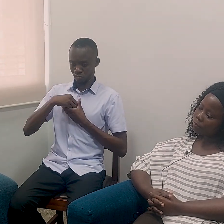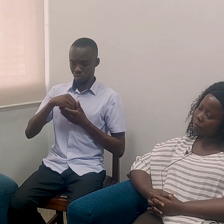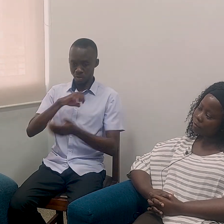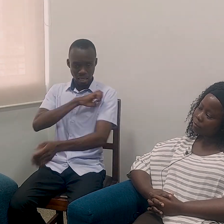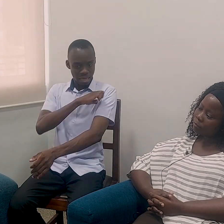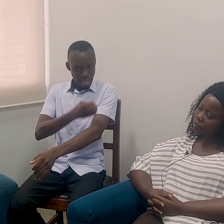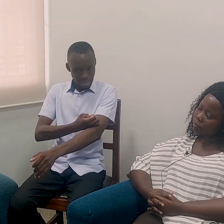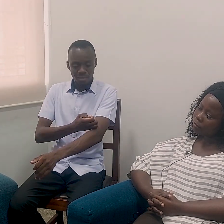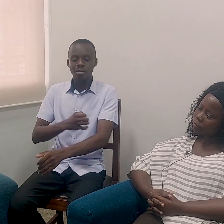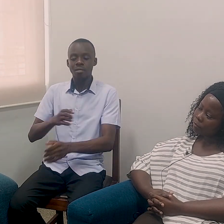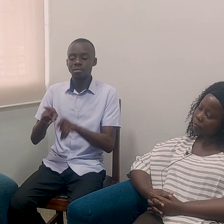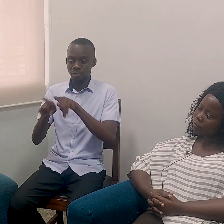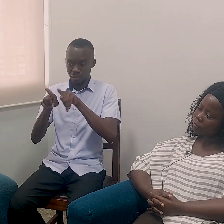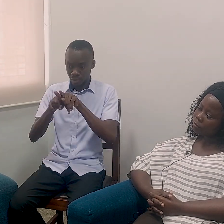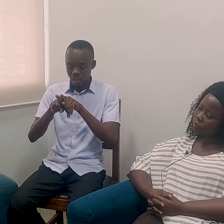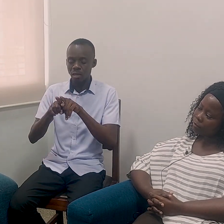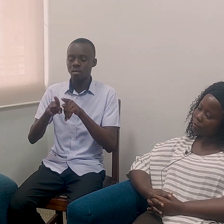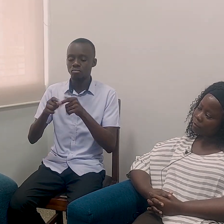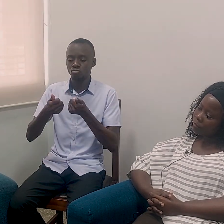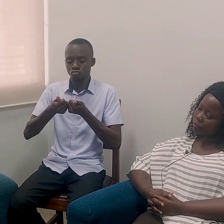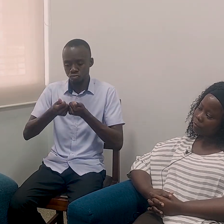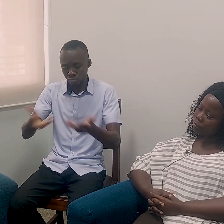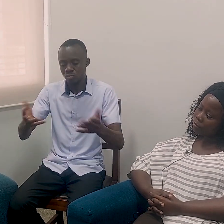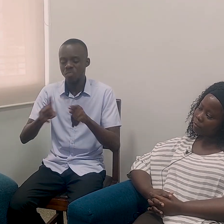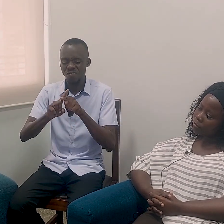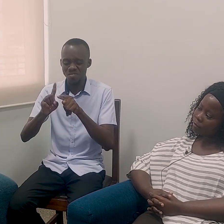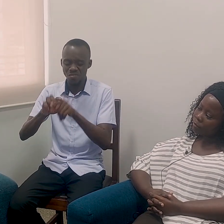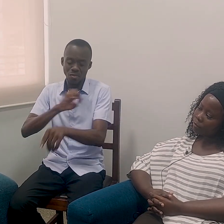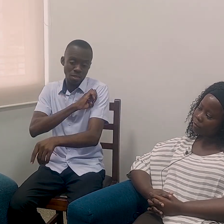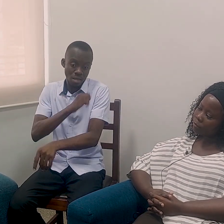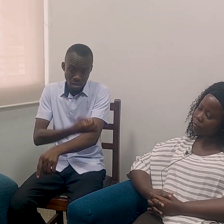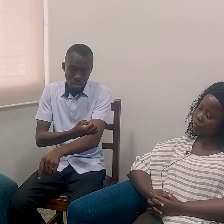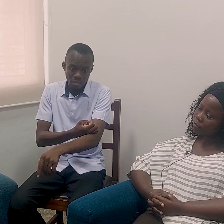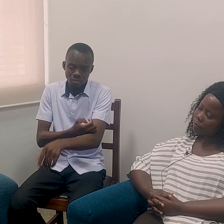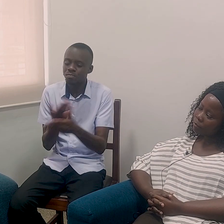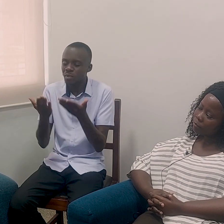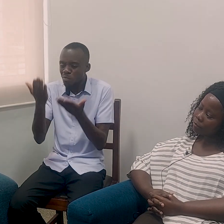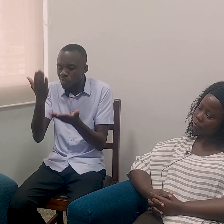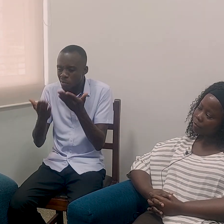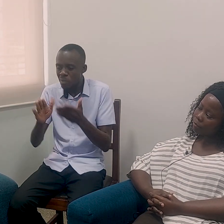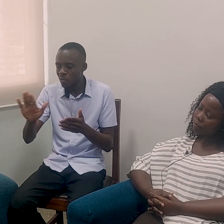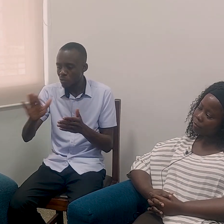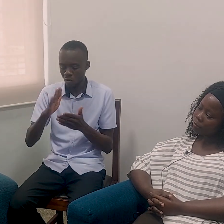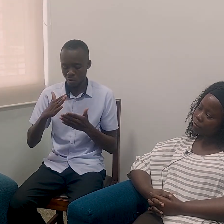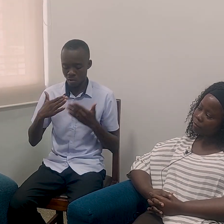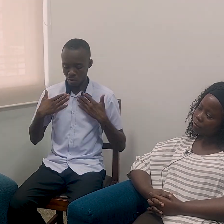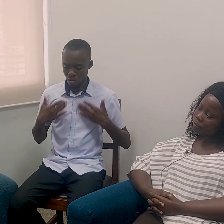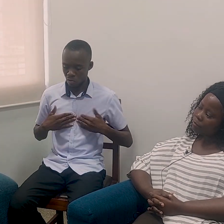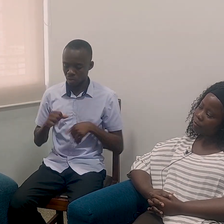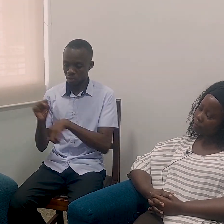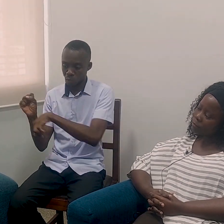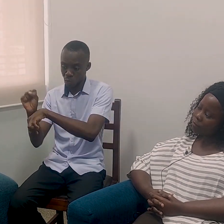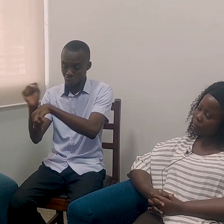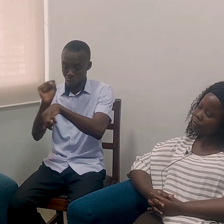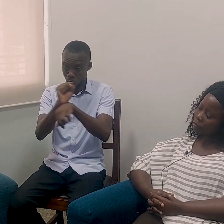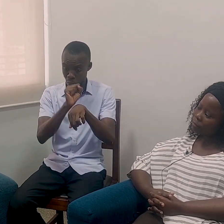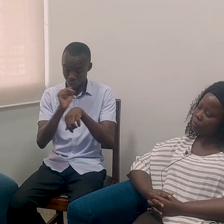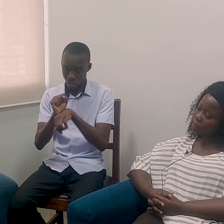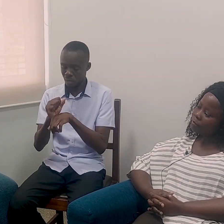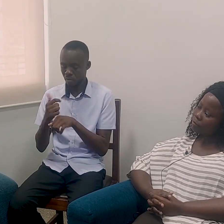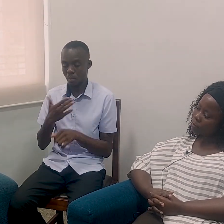right? Yes. So if it's too much, if there's an excess of functioning in the body, this is just my